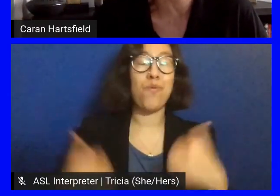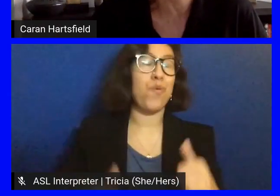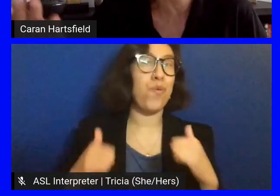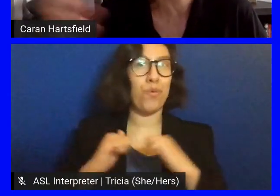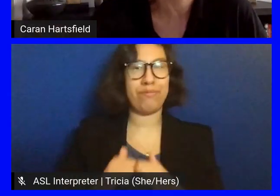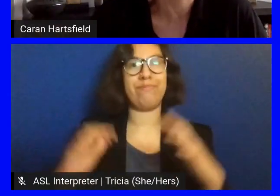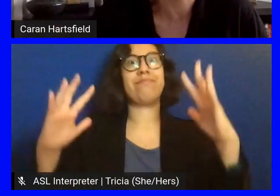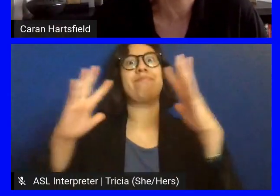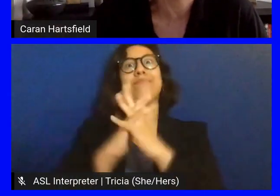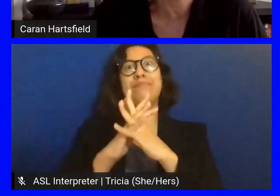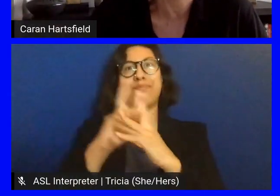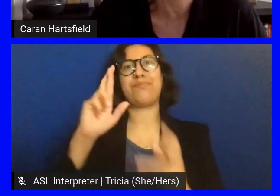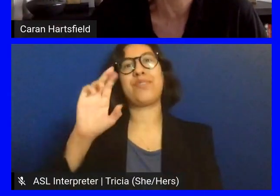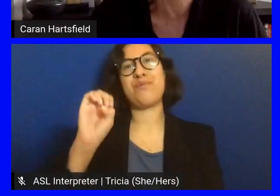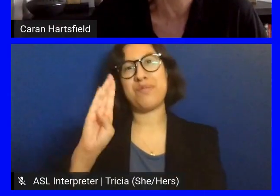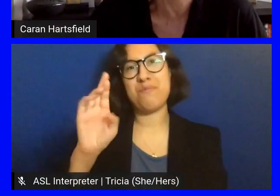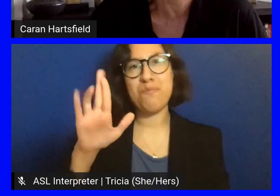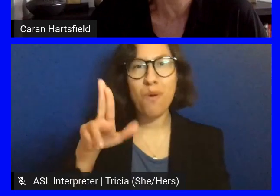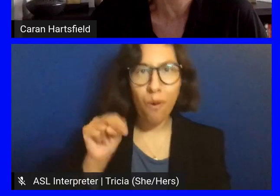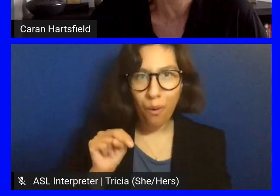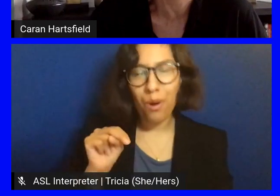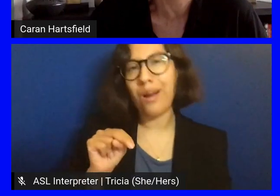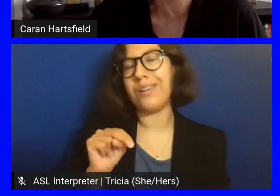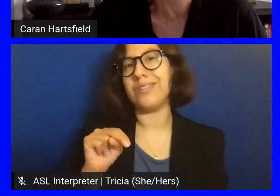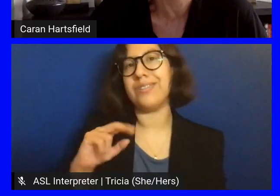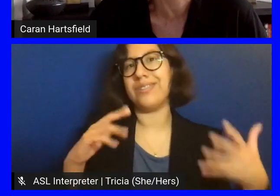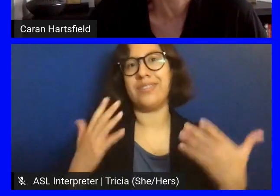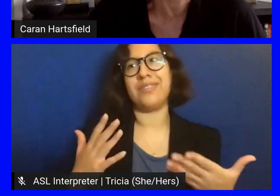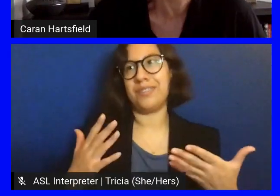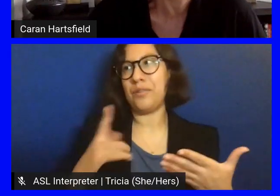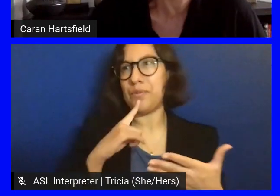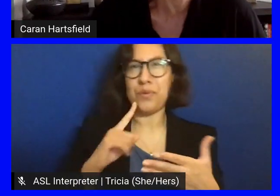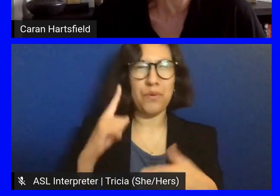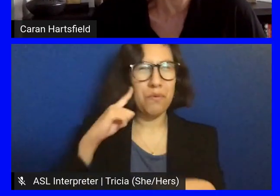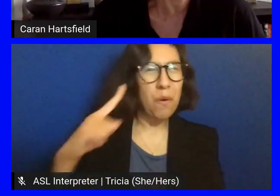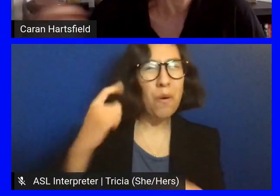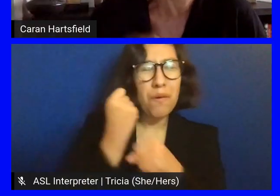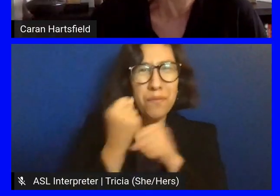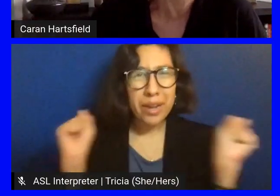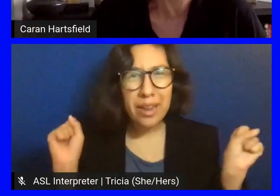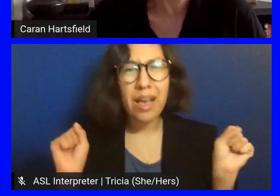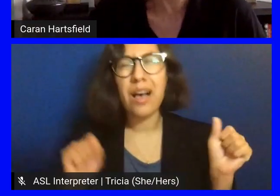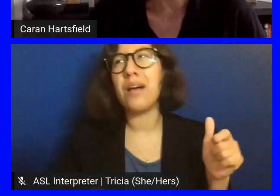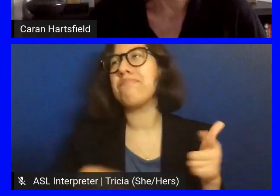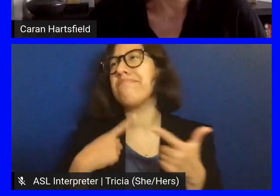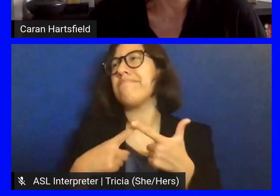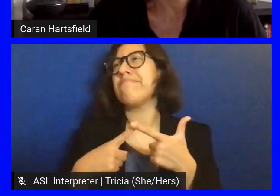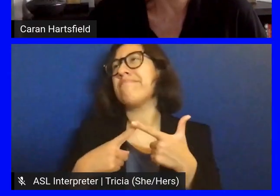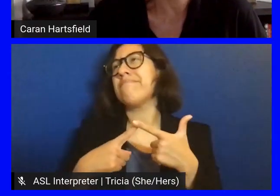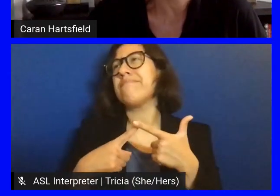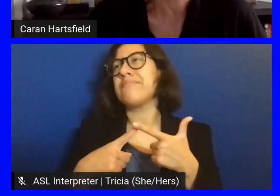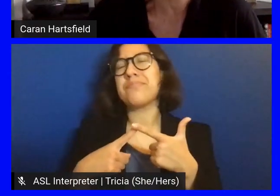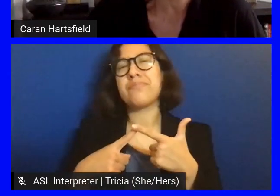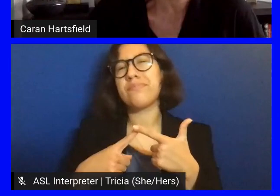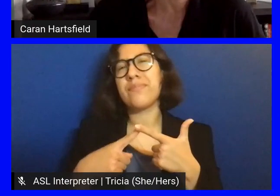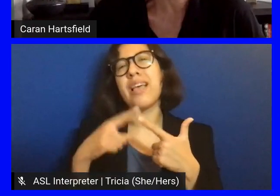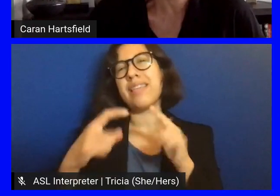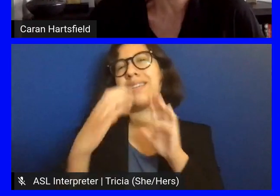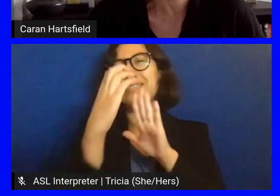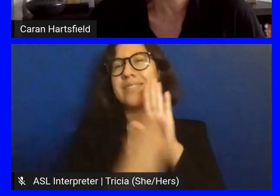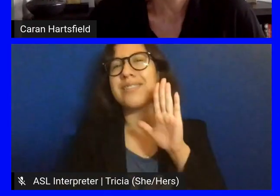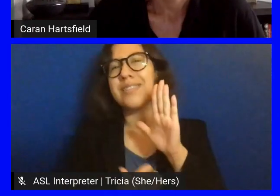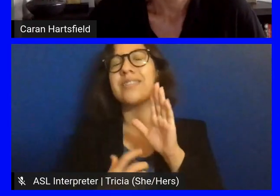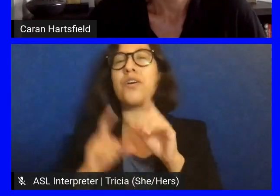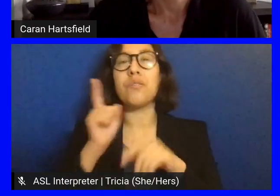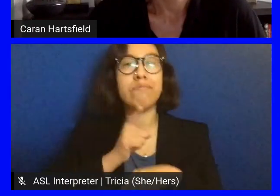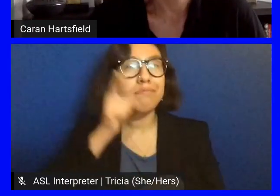life through efforts of For Freedoms. It's an excerpt of is going to be at Times